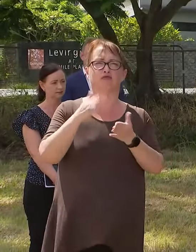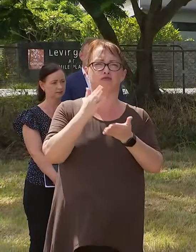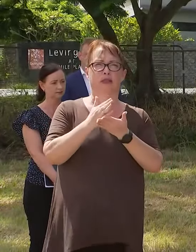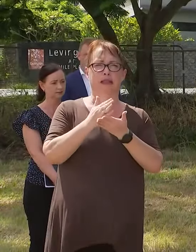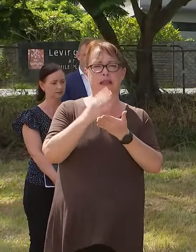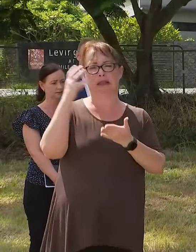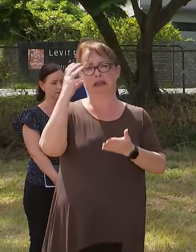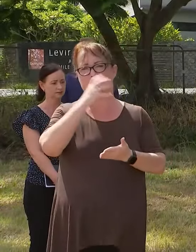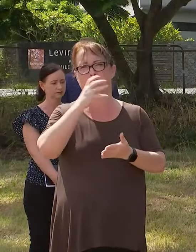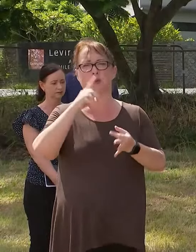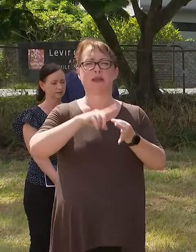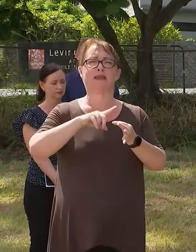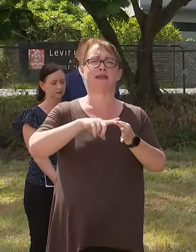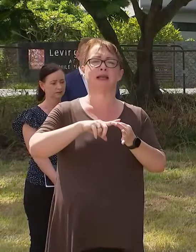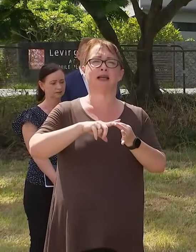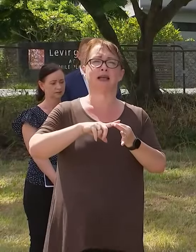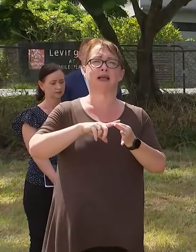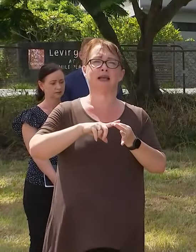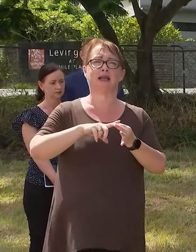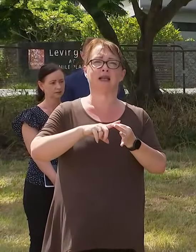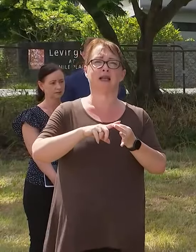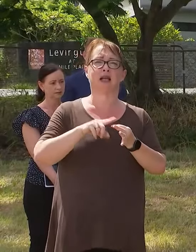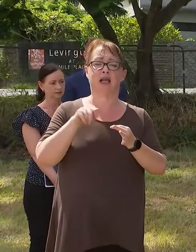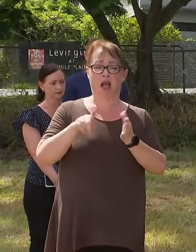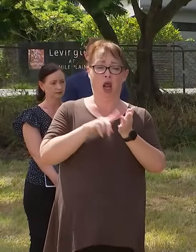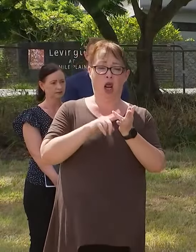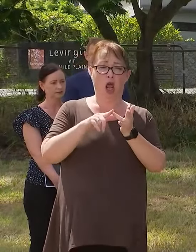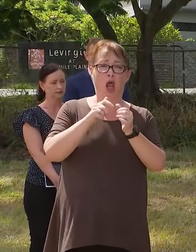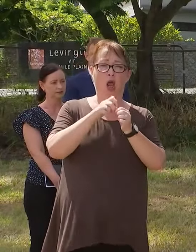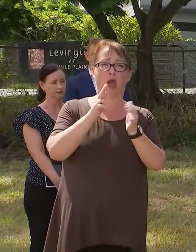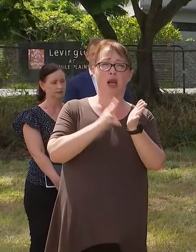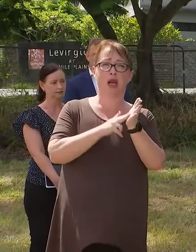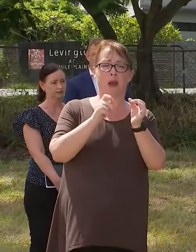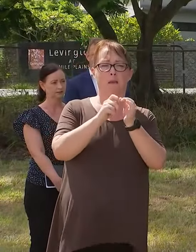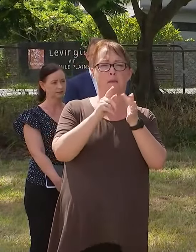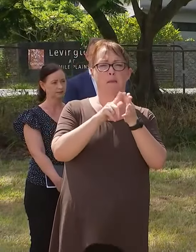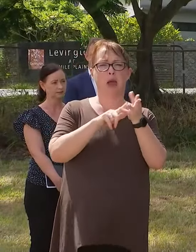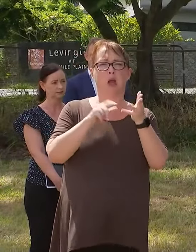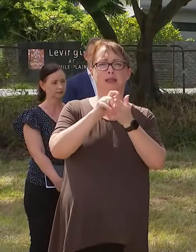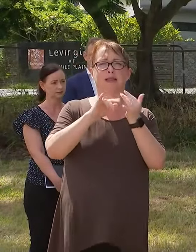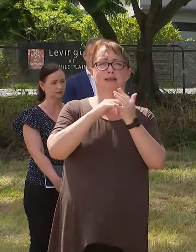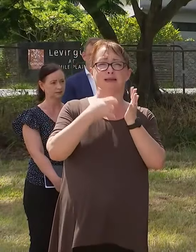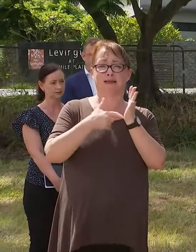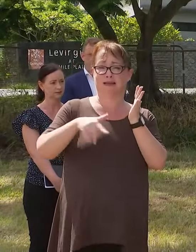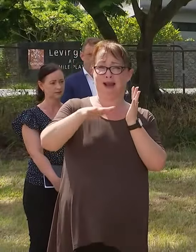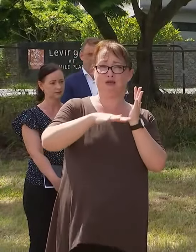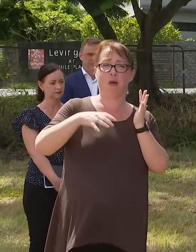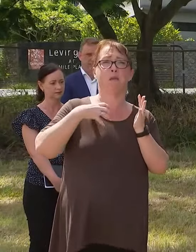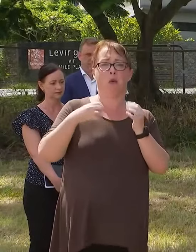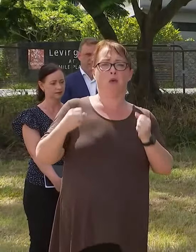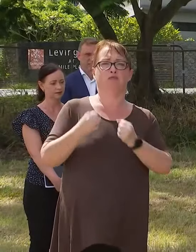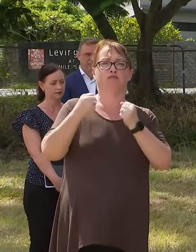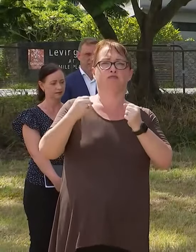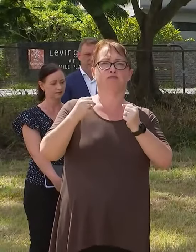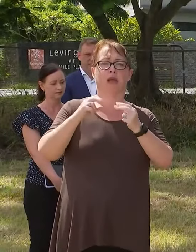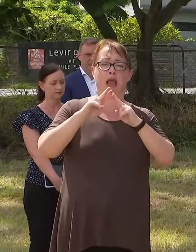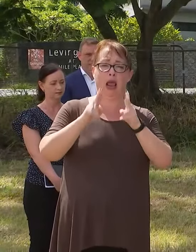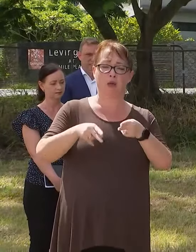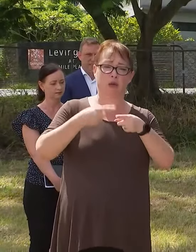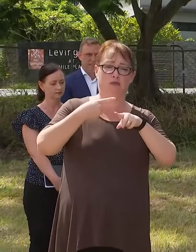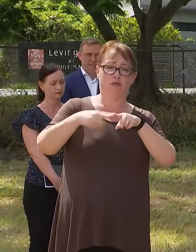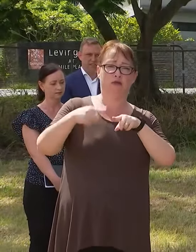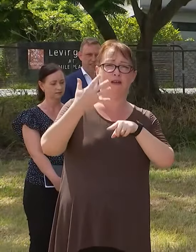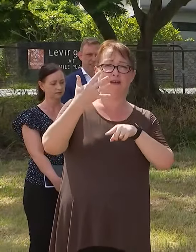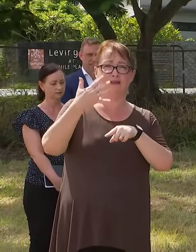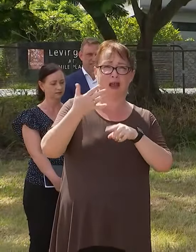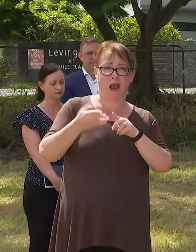started striking Queensland. And it's been even stronger in the Logan Beaudesert area, with house approvals up 50% year on